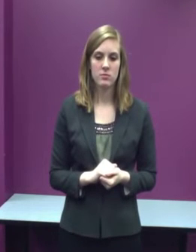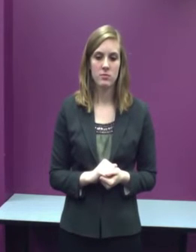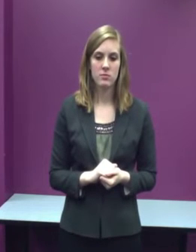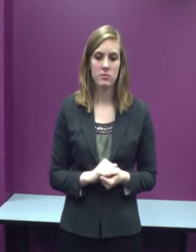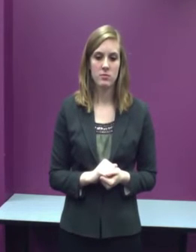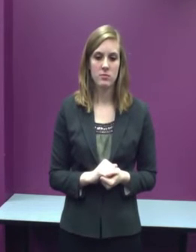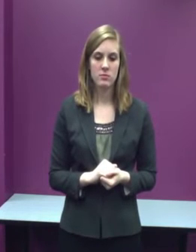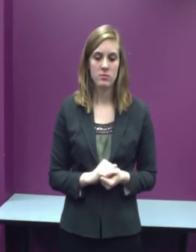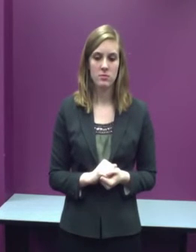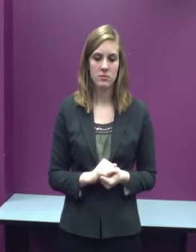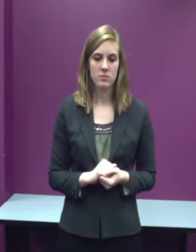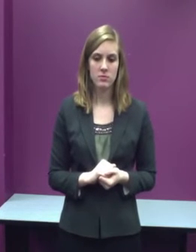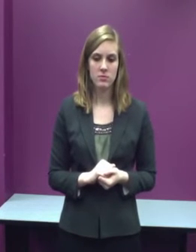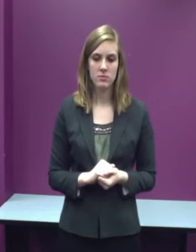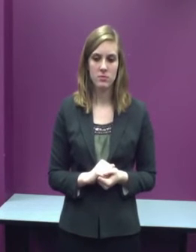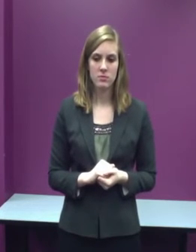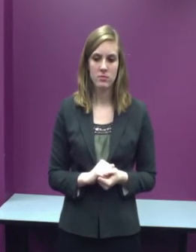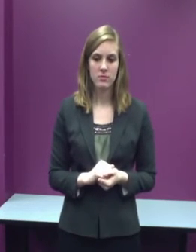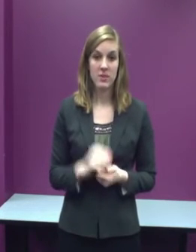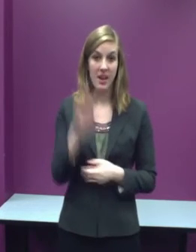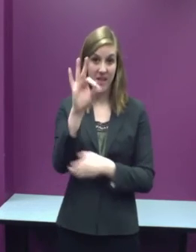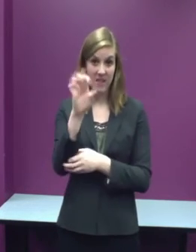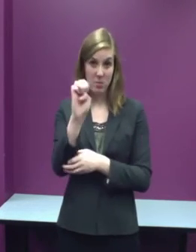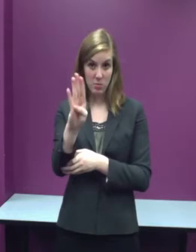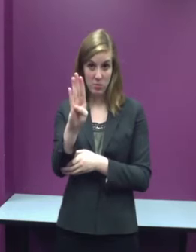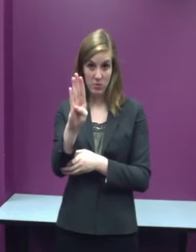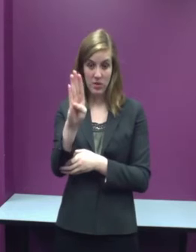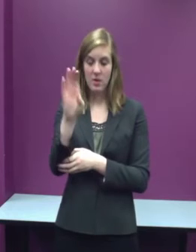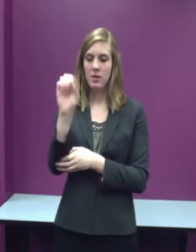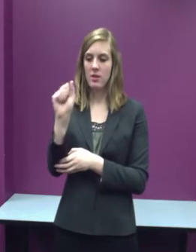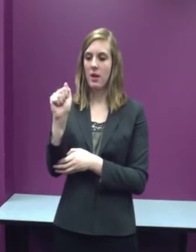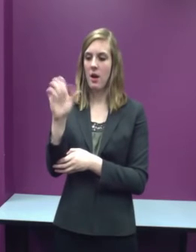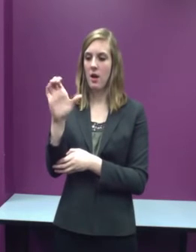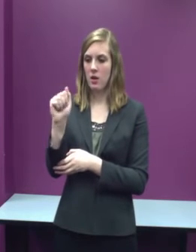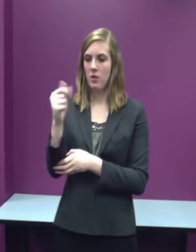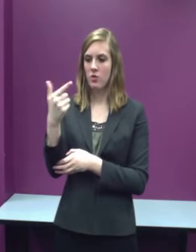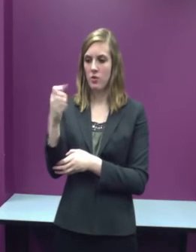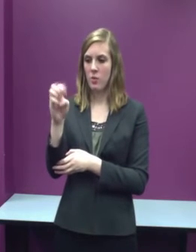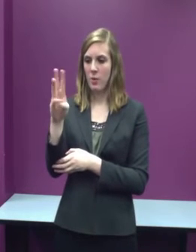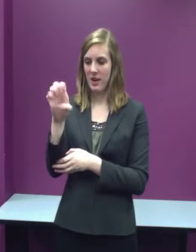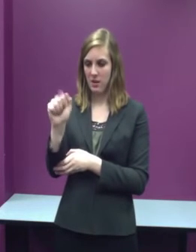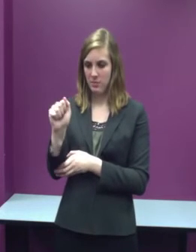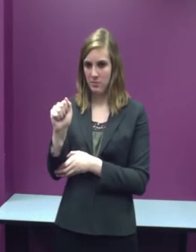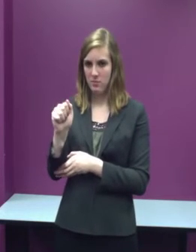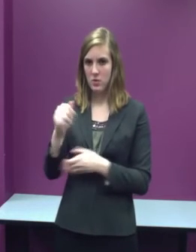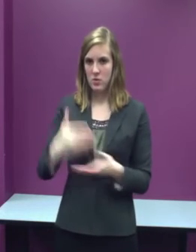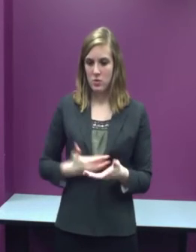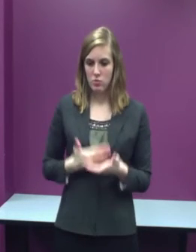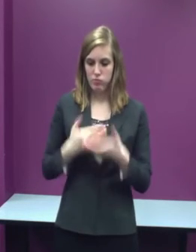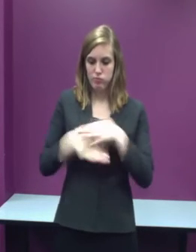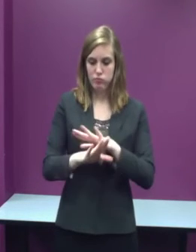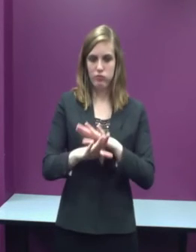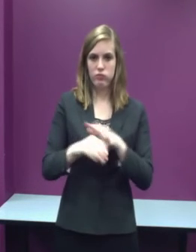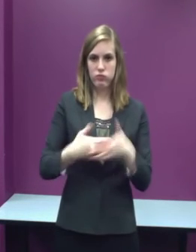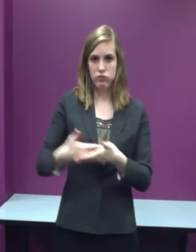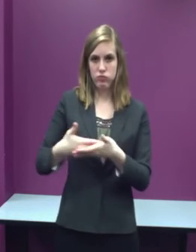Sagagawea gave birth in February, a difficult labor assisted by Lewis. Tiny Jean-Baptiste Charbonneau